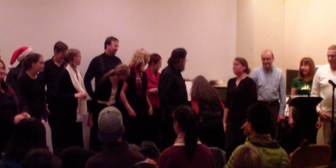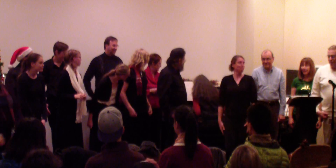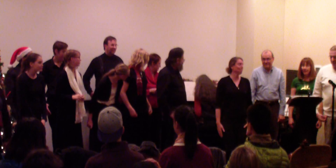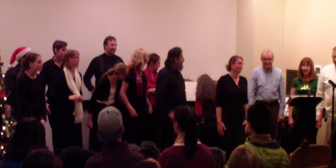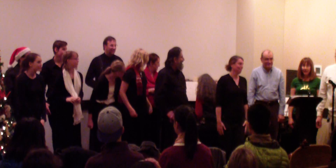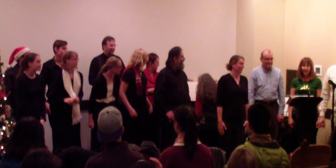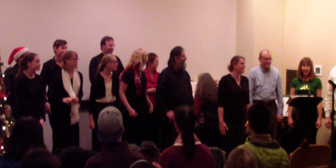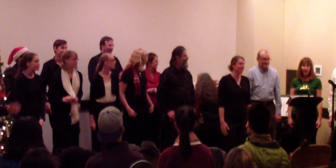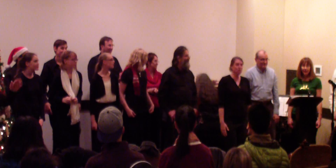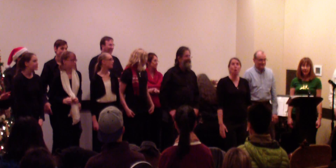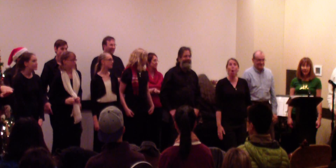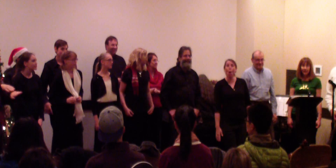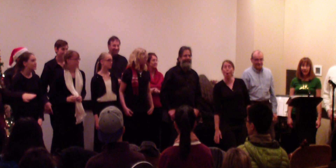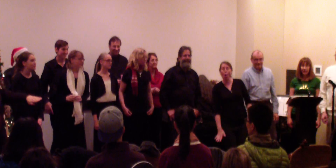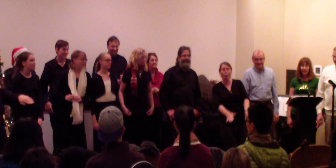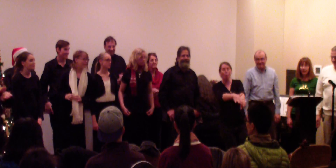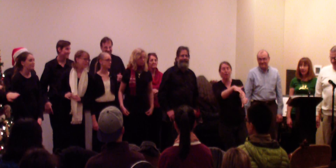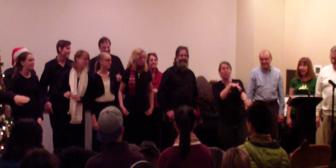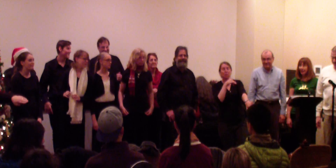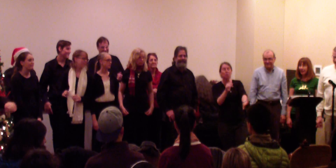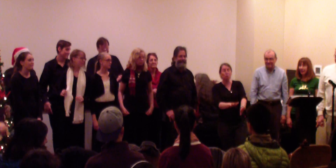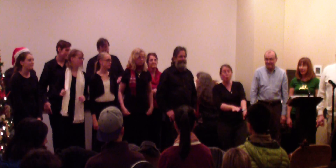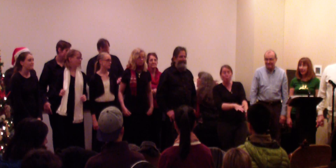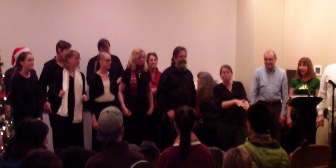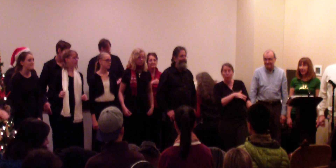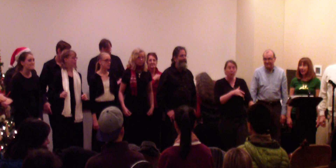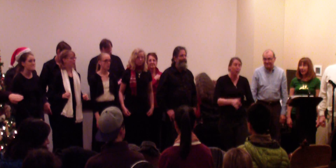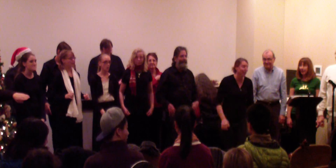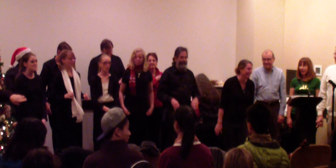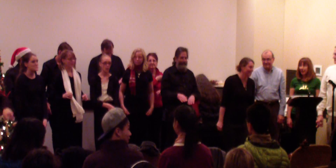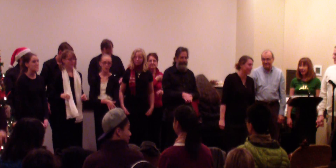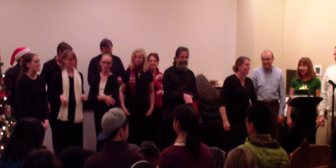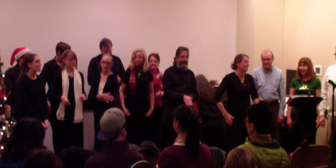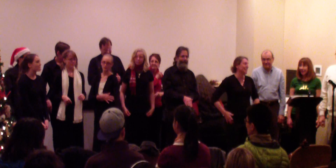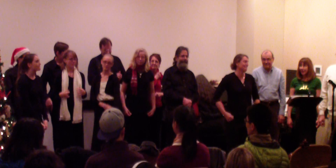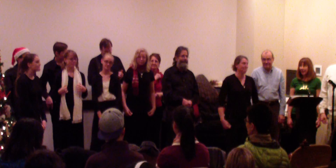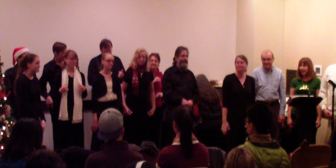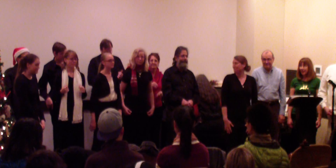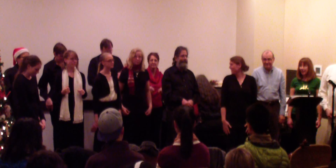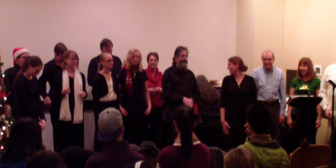Slower. Okay, slow. We're going to do this. We're slower. We'll slow again. All